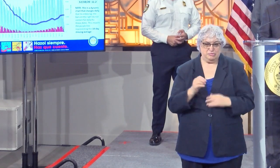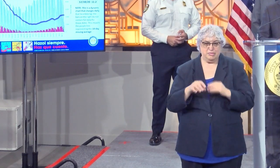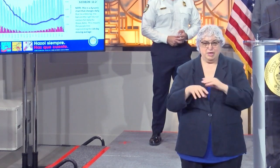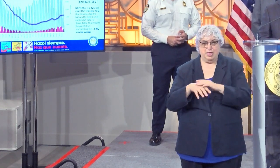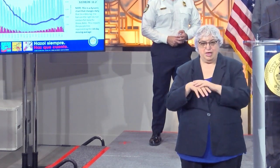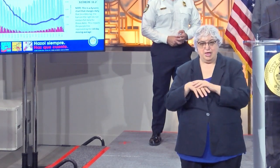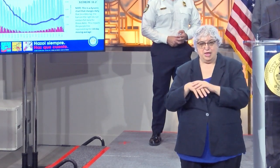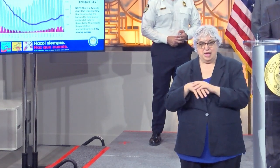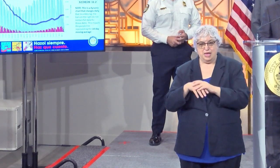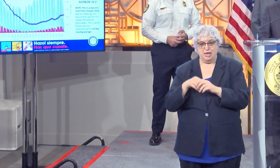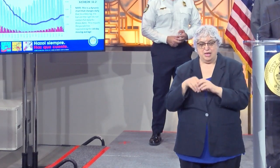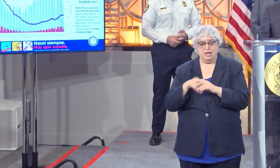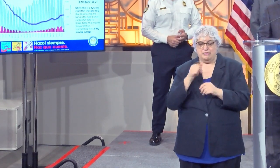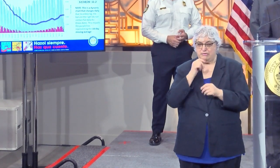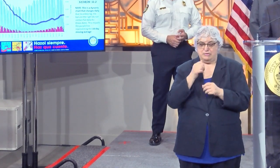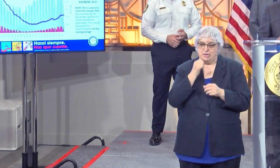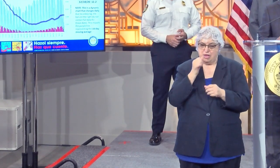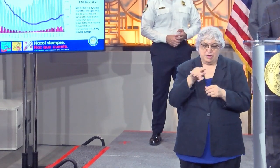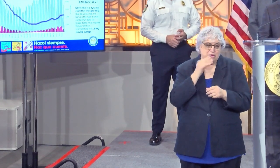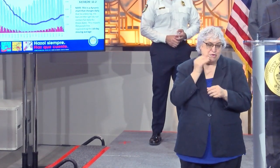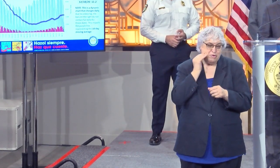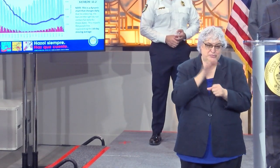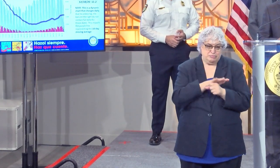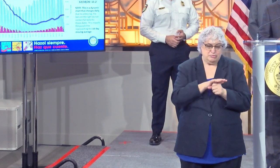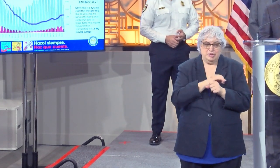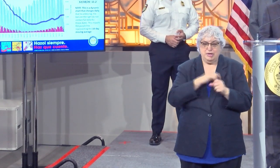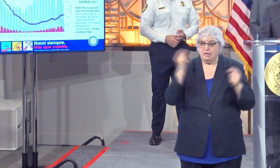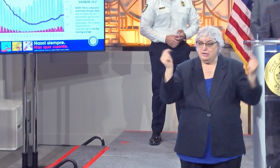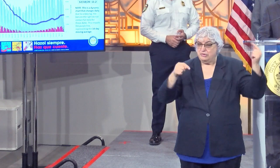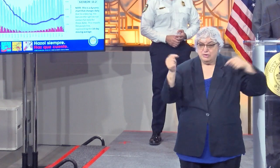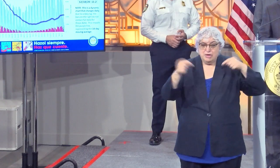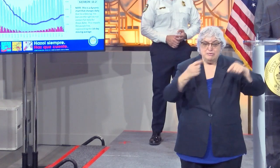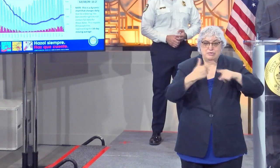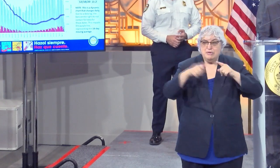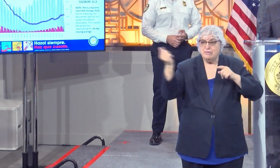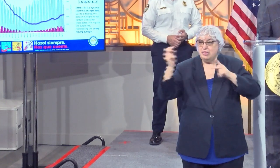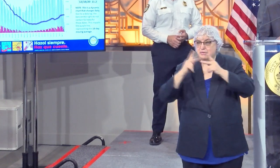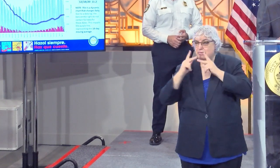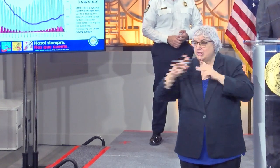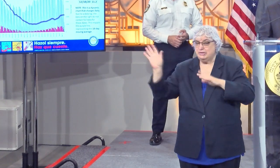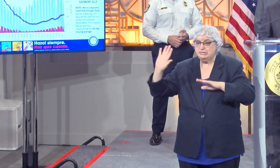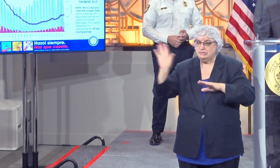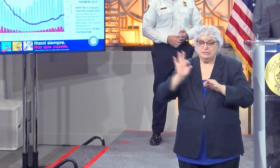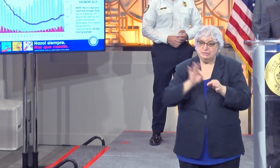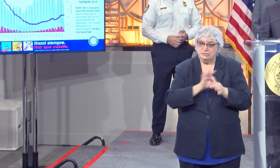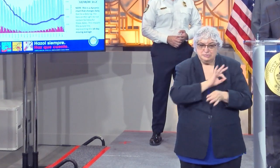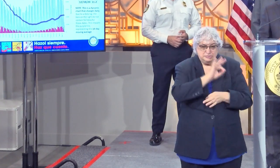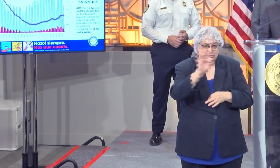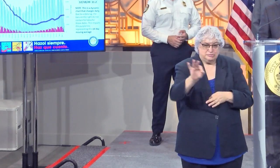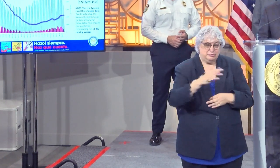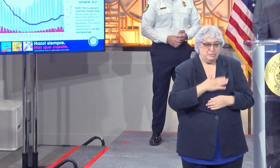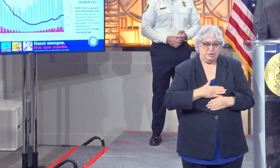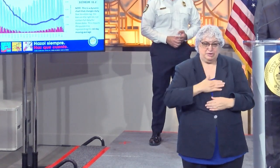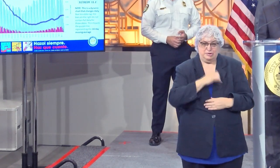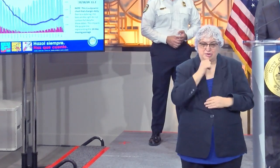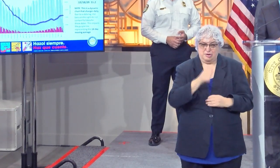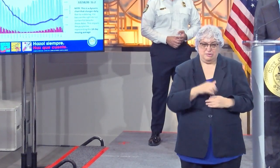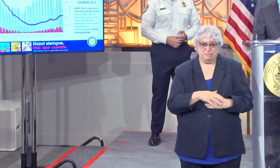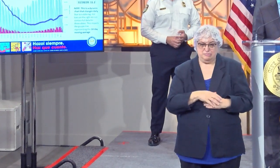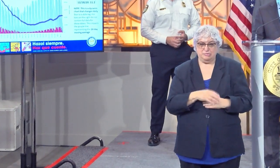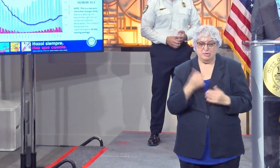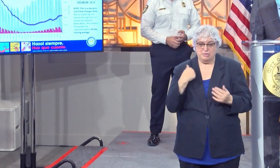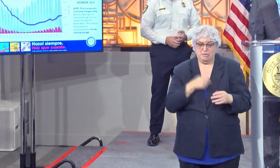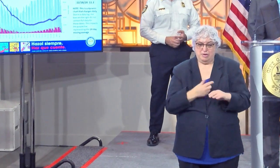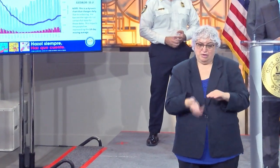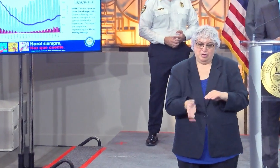of your immediate household, I'm asking that you delay those activities. To avoid a surge on top of a